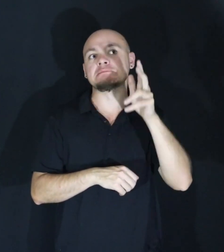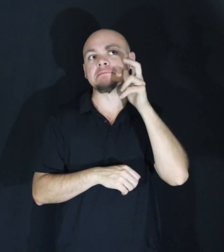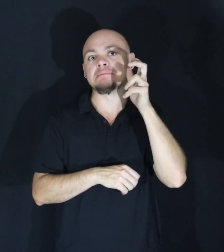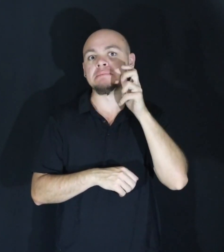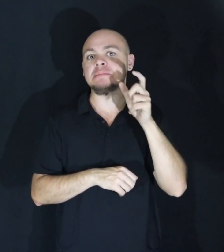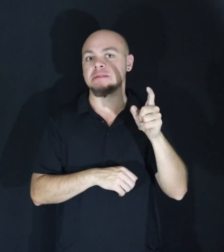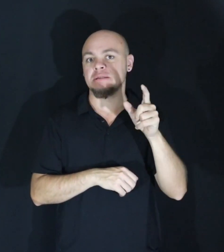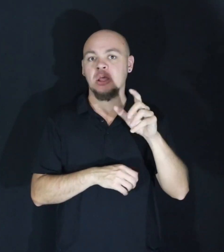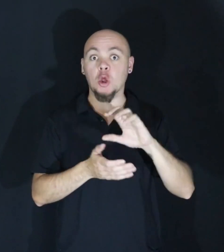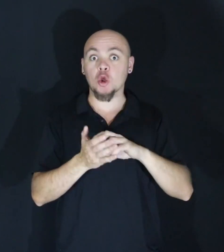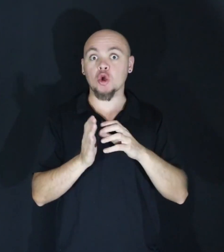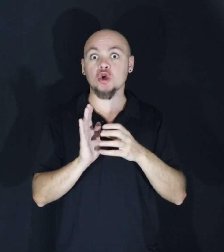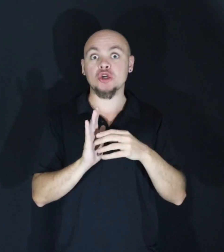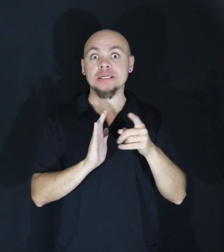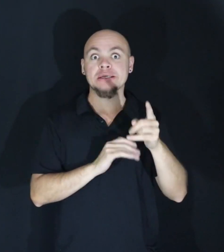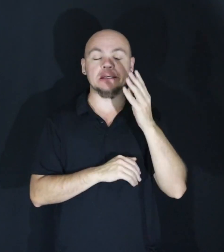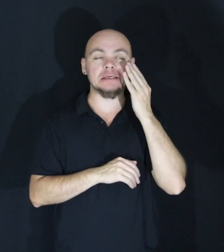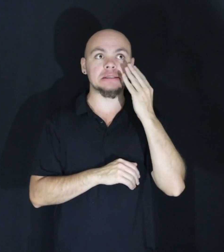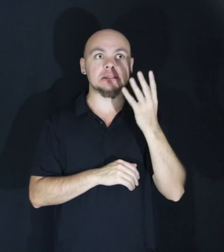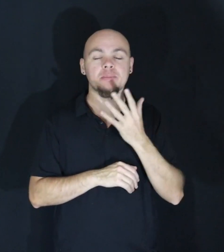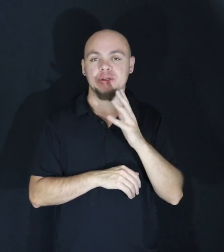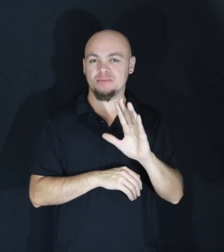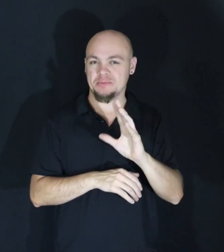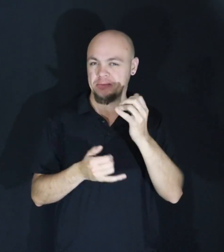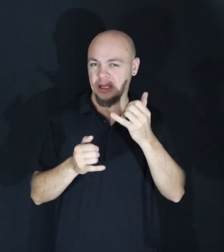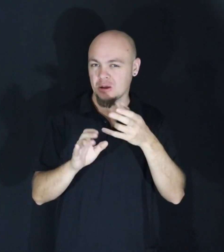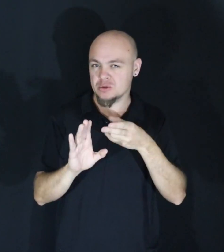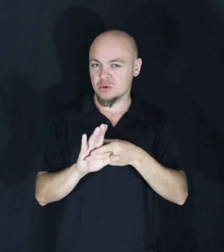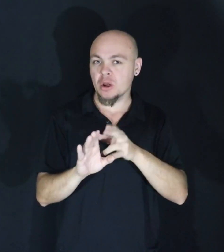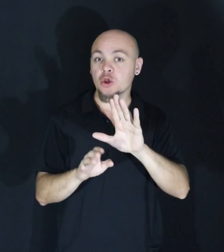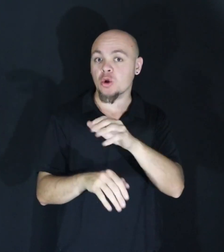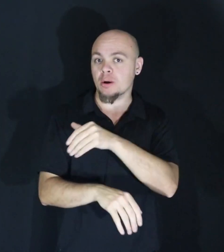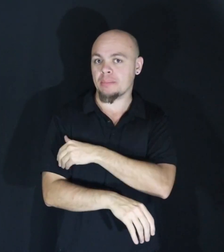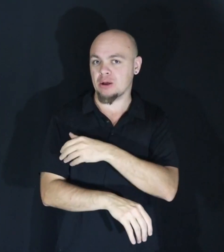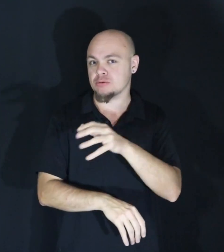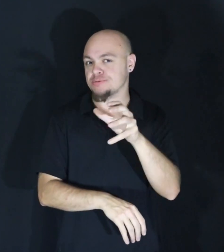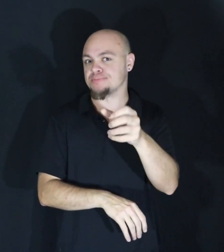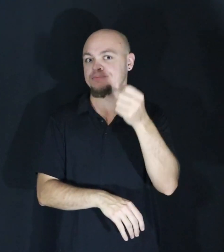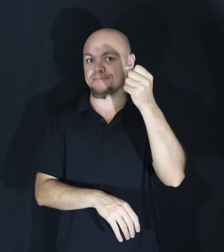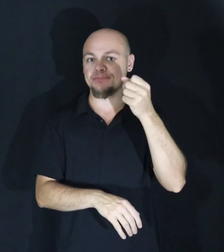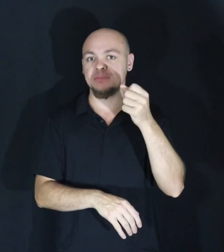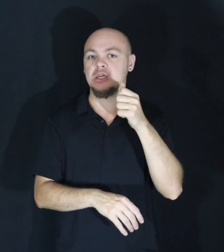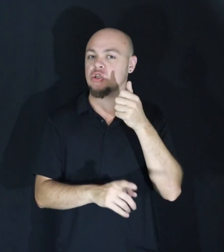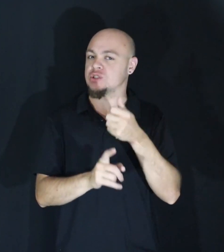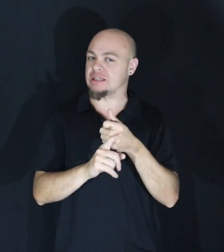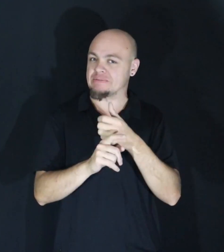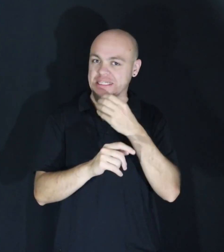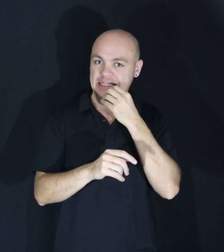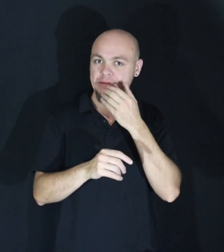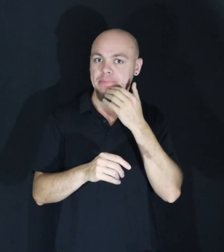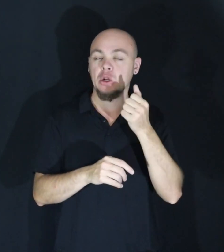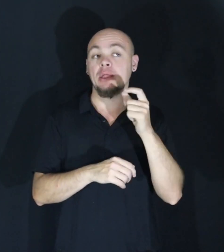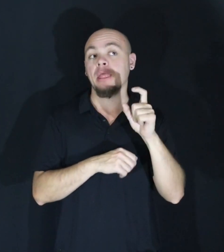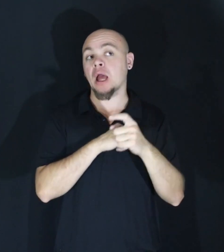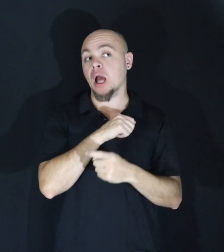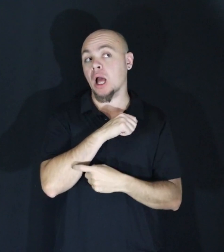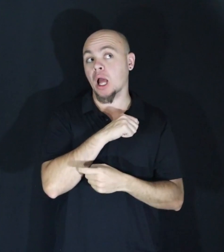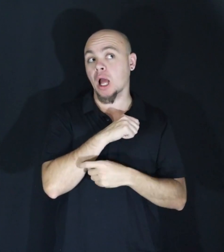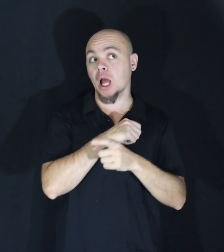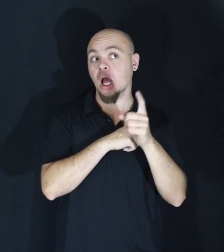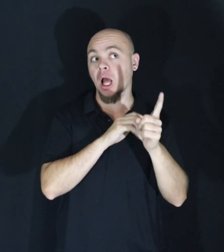a cookie. Join me. Take back your power to eat better. And when you hear that tempting